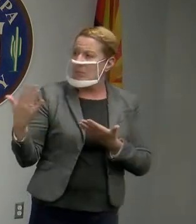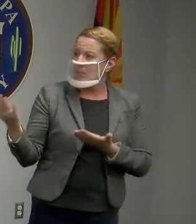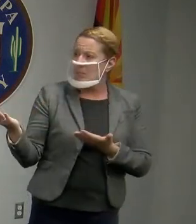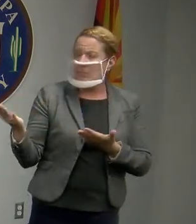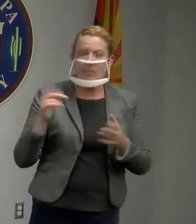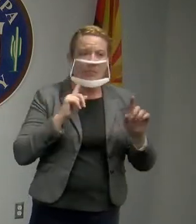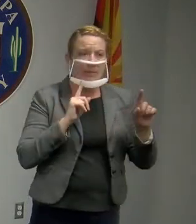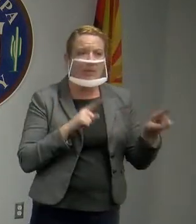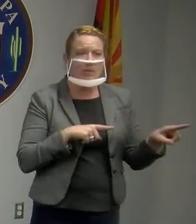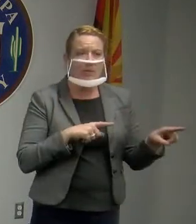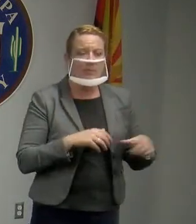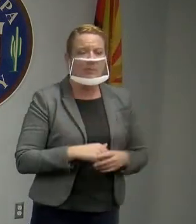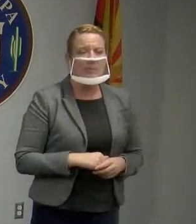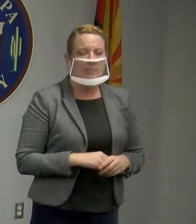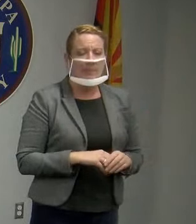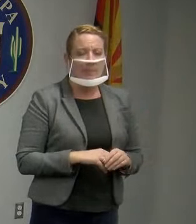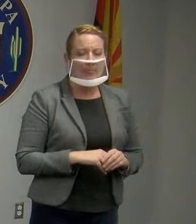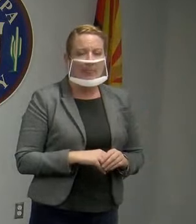can answer that question.